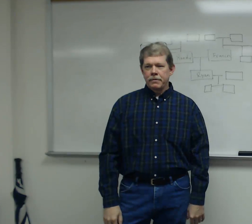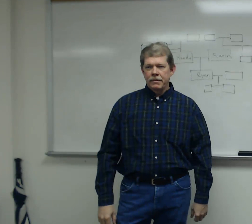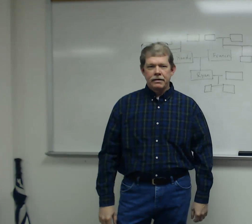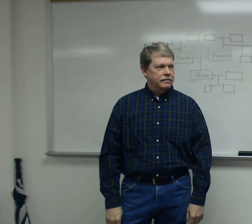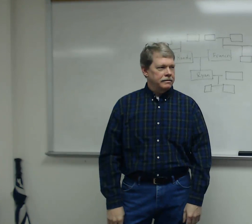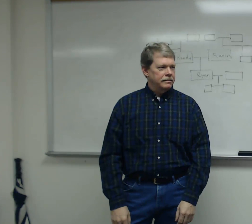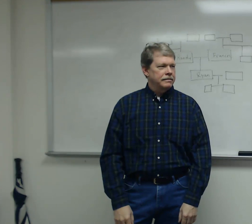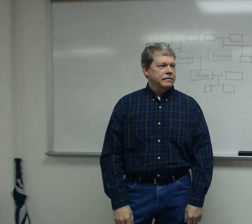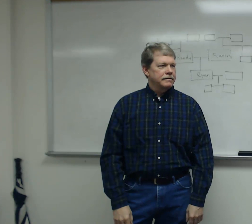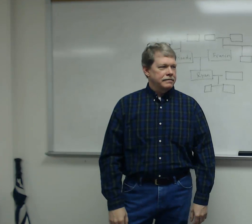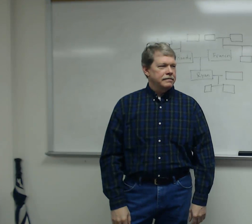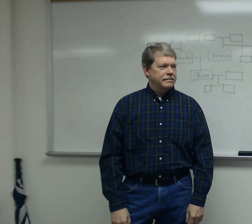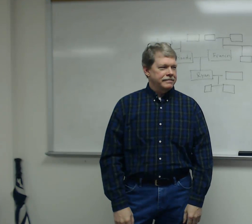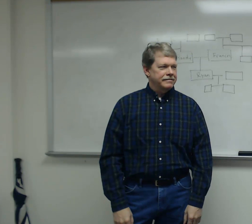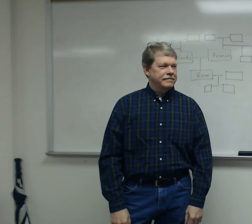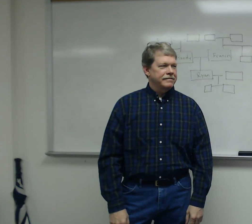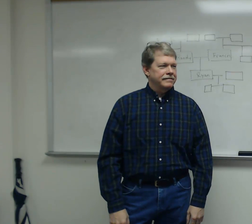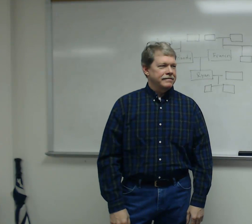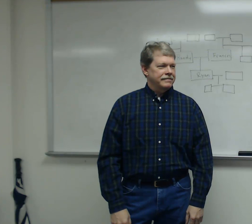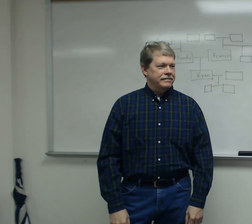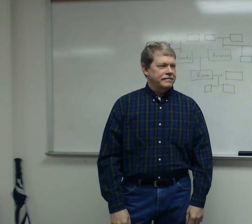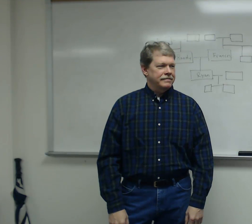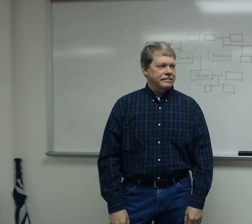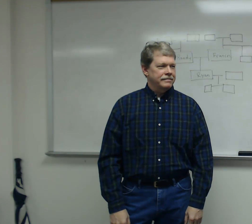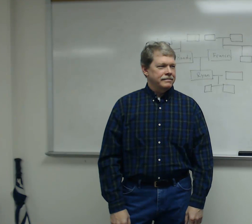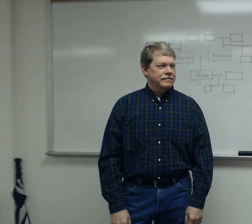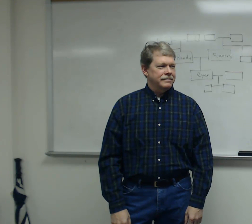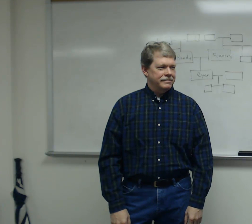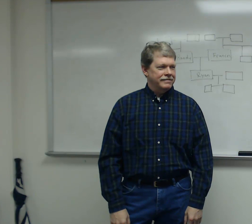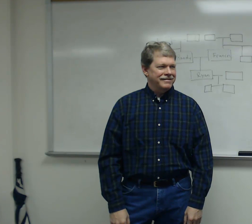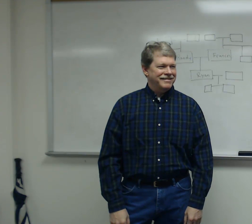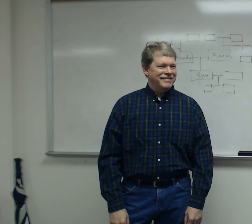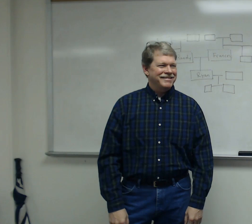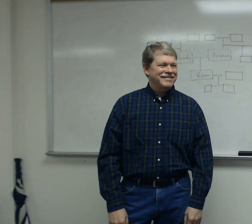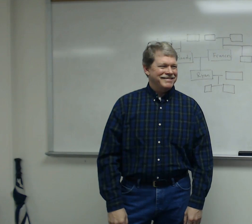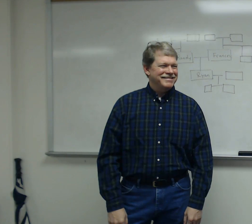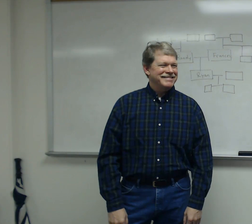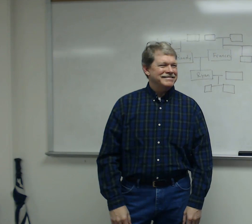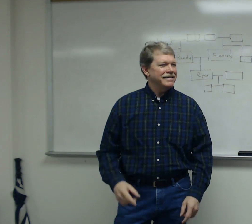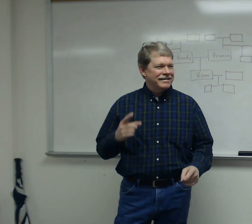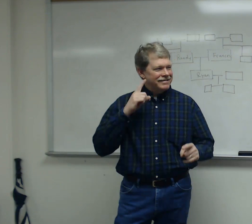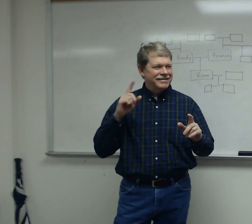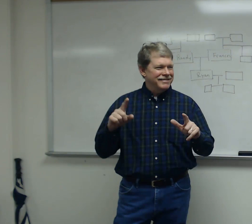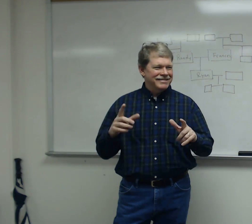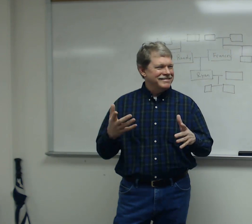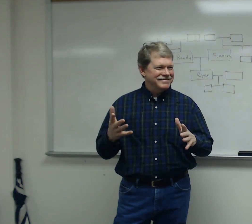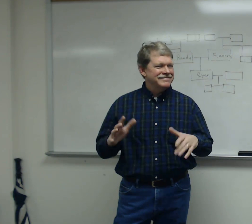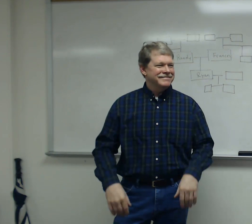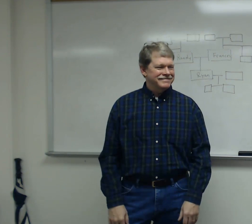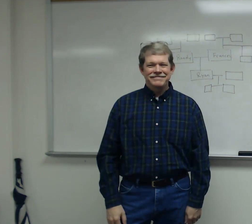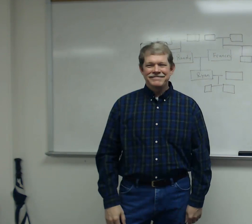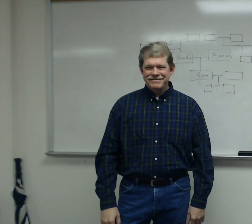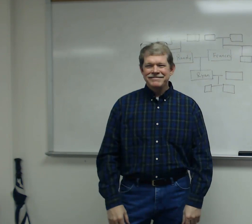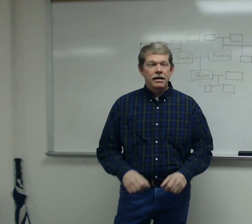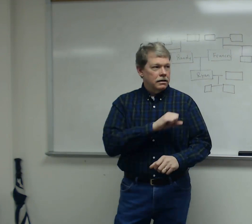Two deer. Steve had his own, which Randy was saying he didn't know. He didn't hear any shots, you know. He didn't know Steve had his own